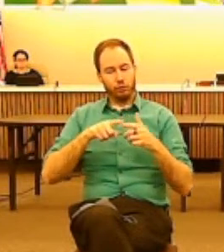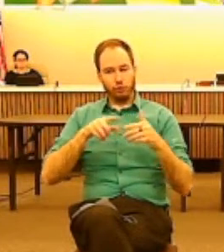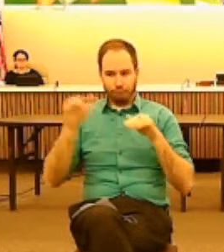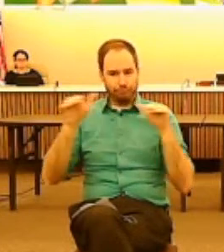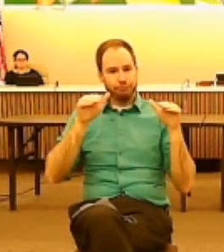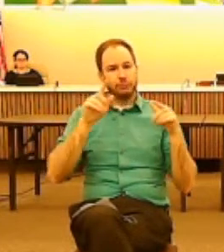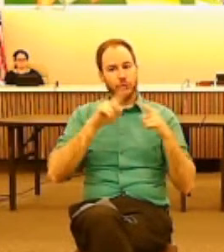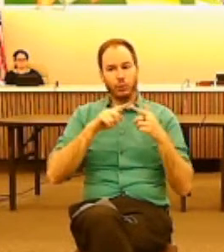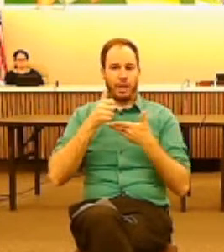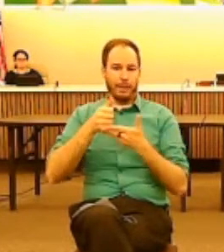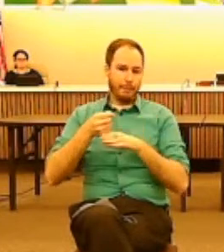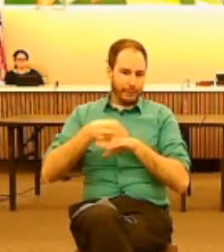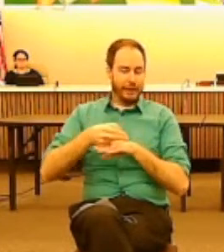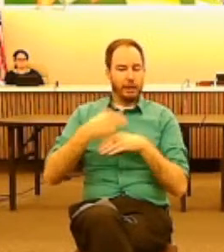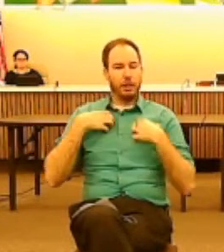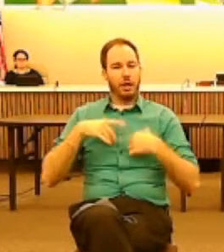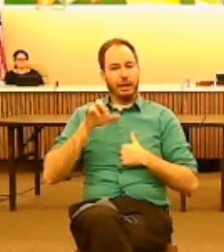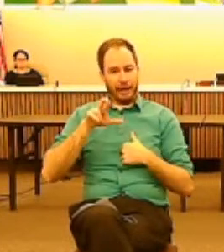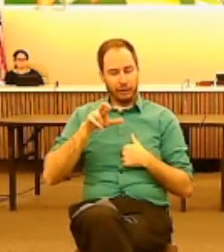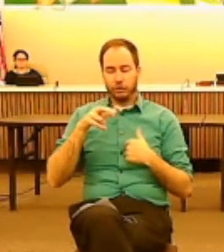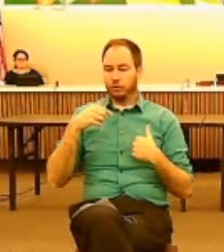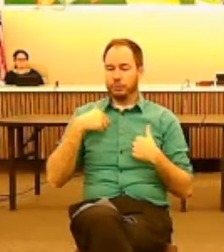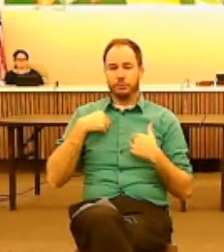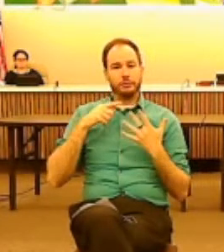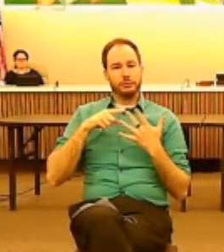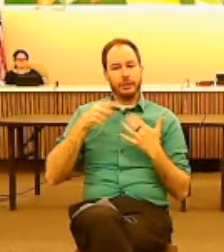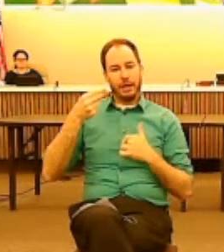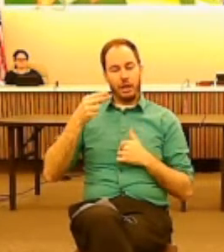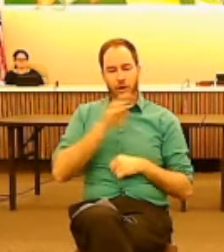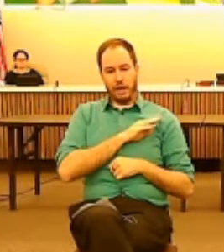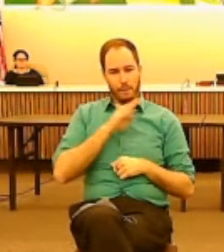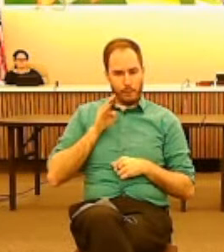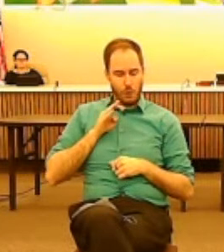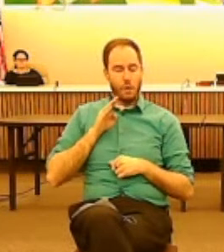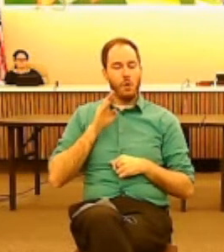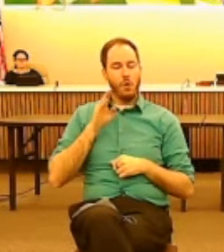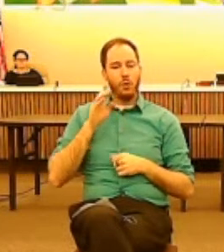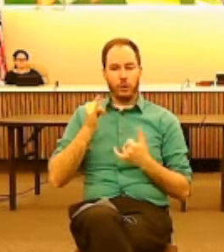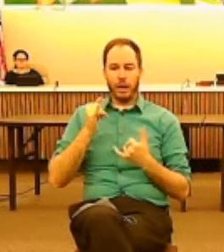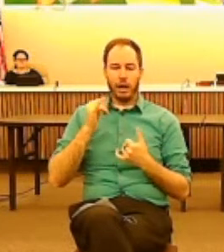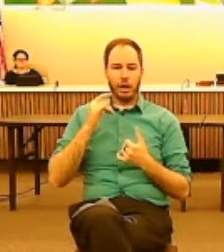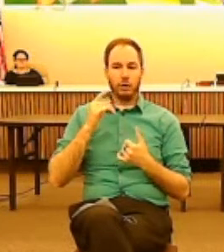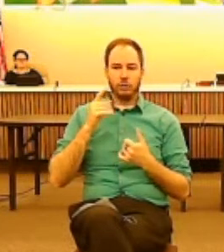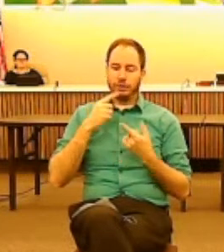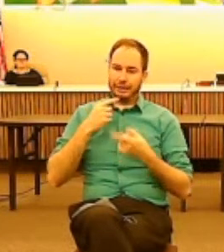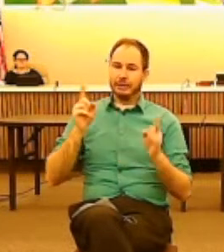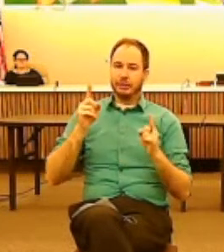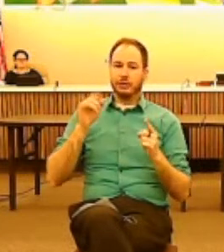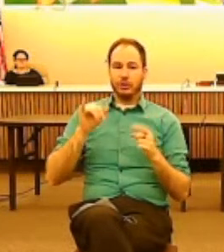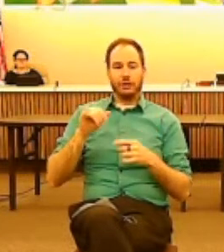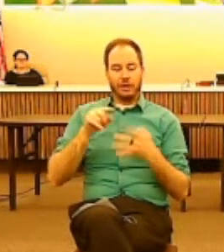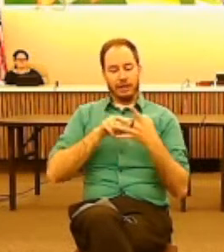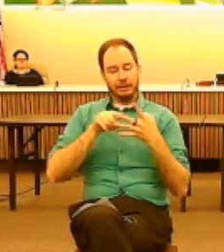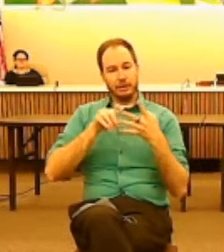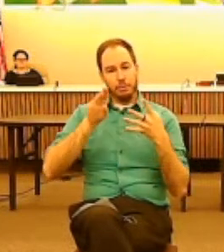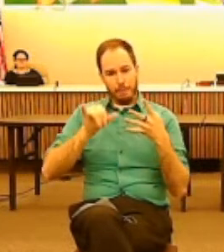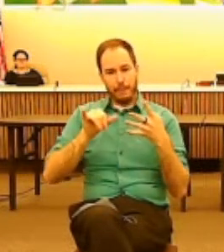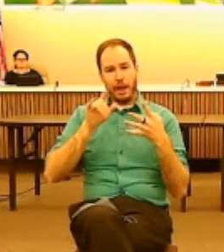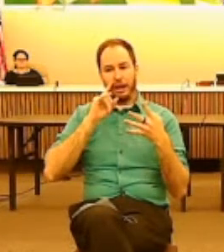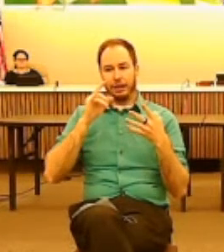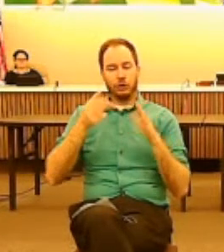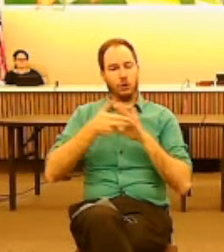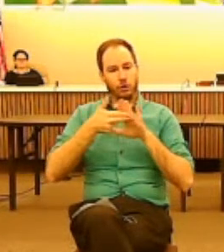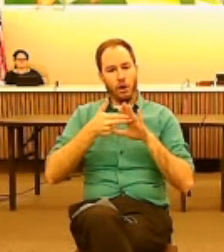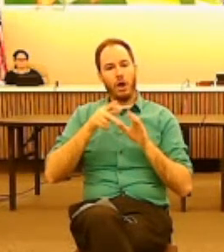defeat lung cancer. Therefore, be it resolved that the Henrietta Town Board hereby decrees that this second week in May is